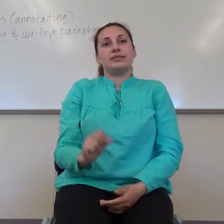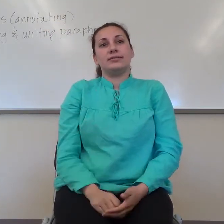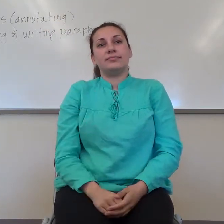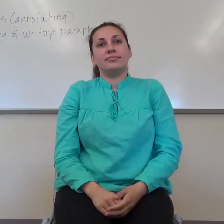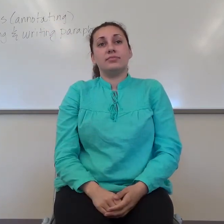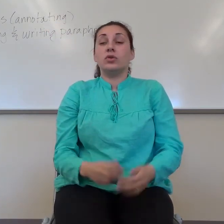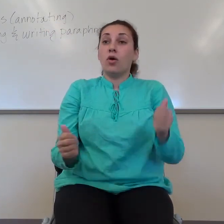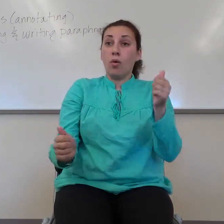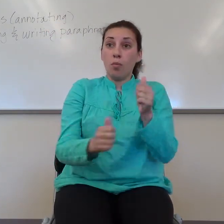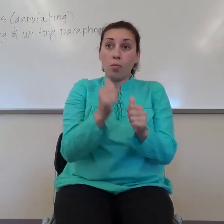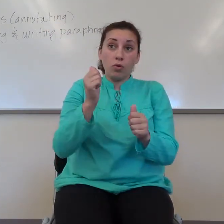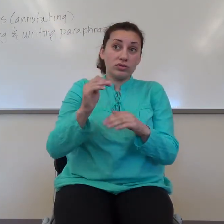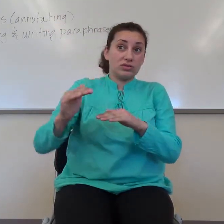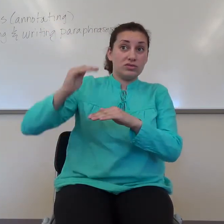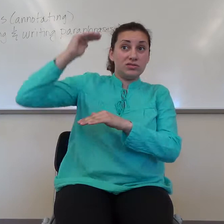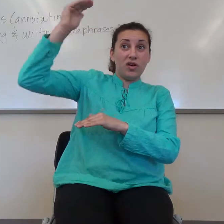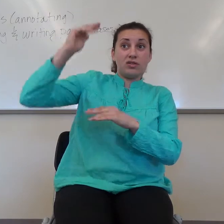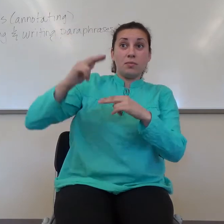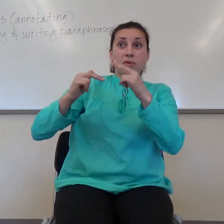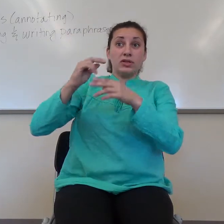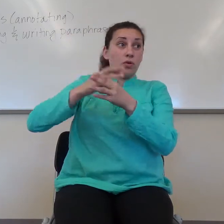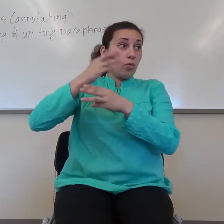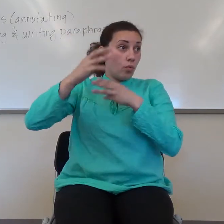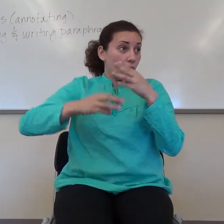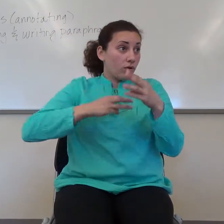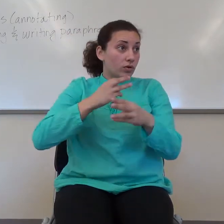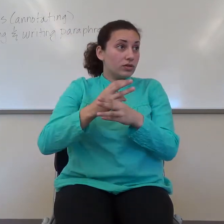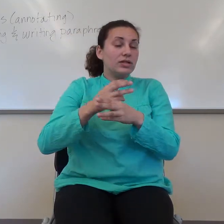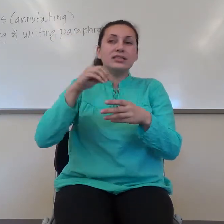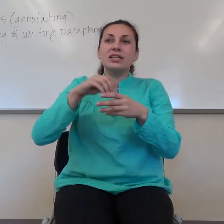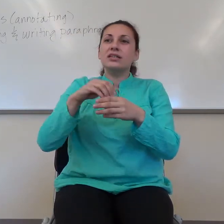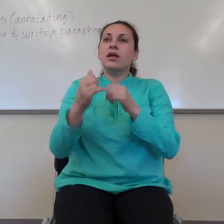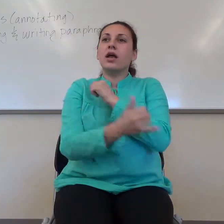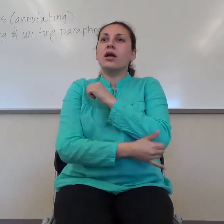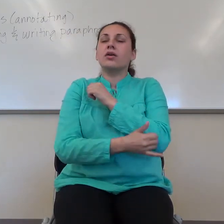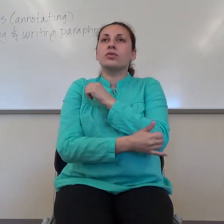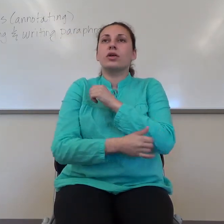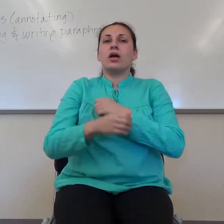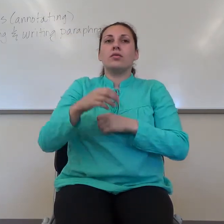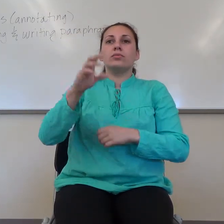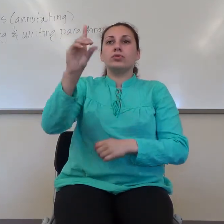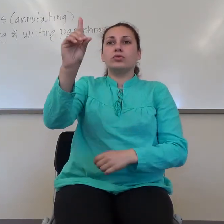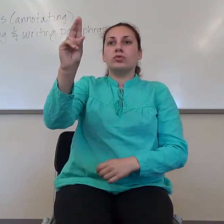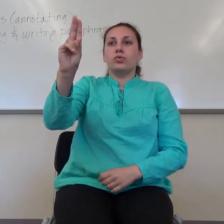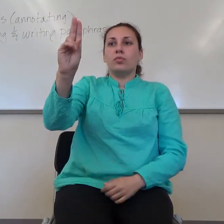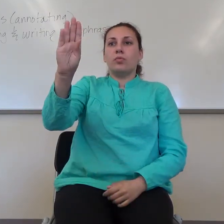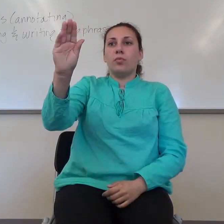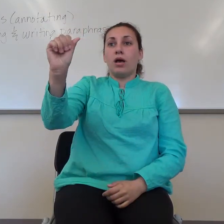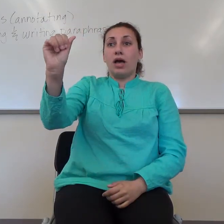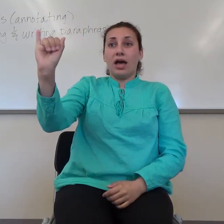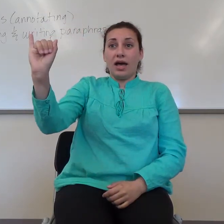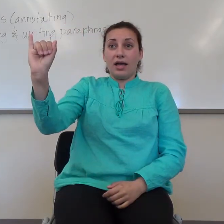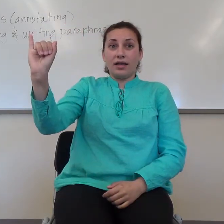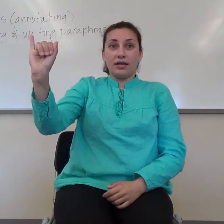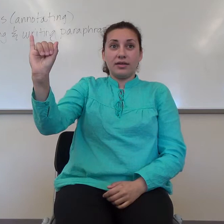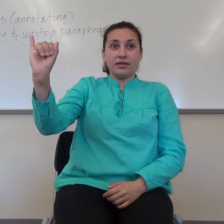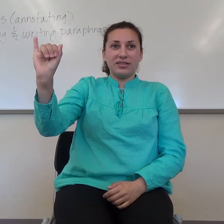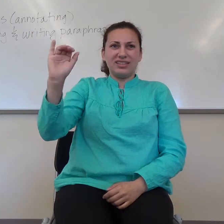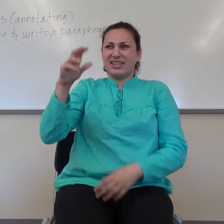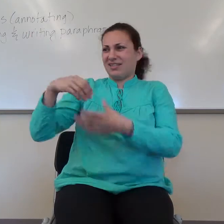ever go and look at pictures of that, has anyone seen that one? It's just, because that's out there on that, you know, that's in the desert. That's over